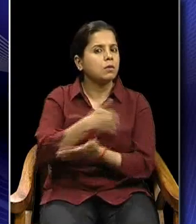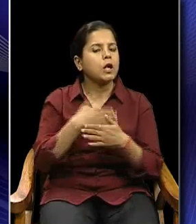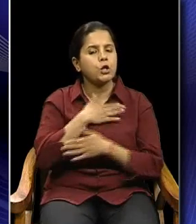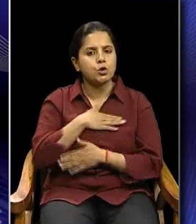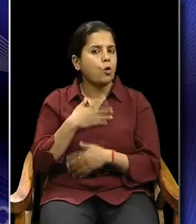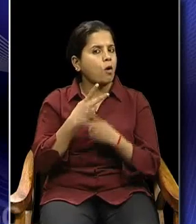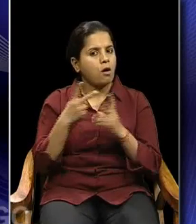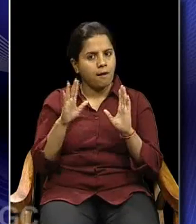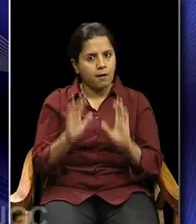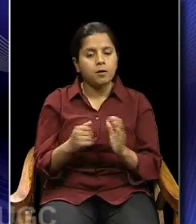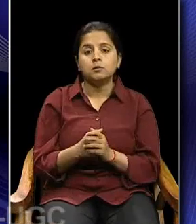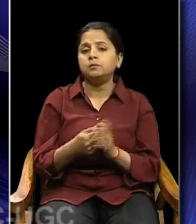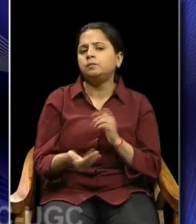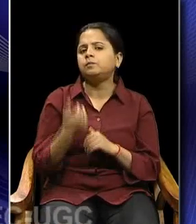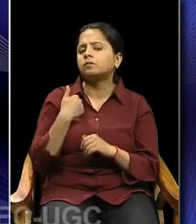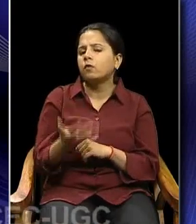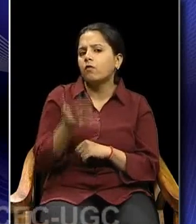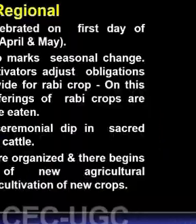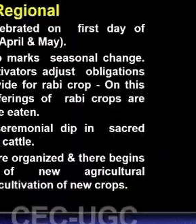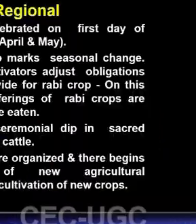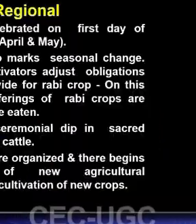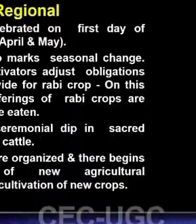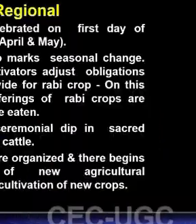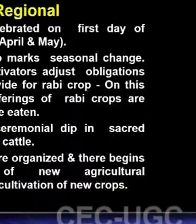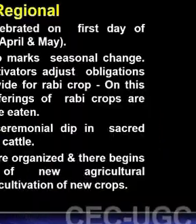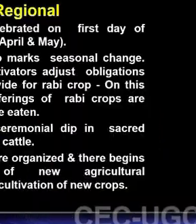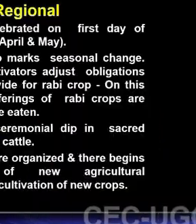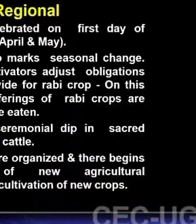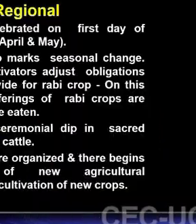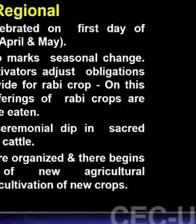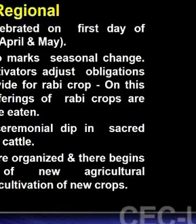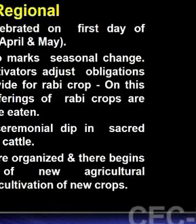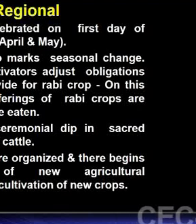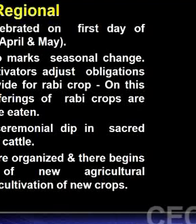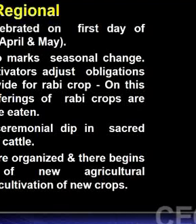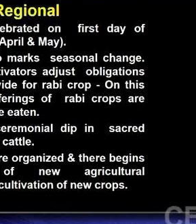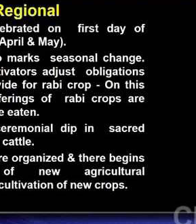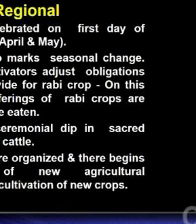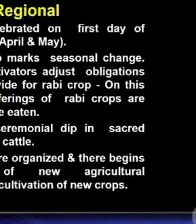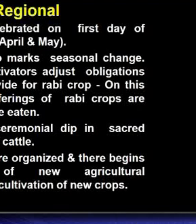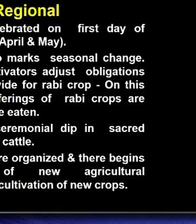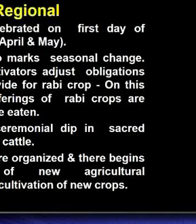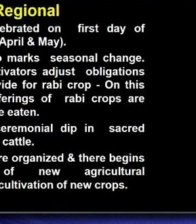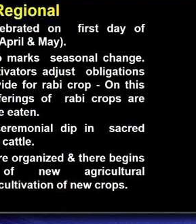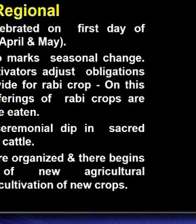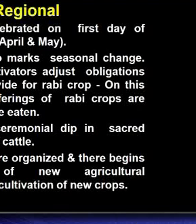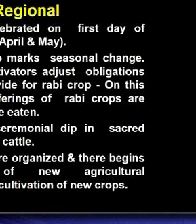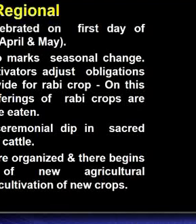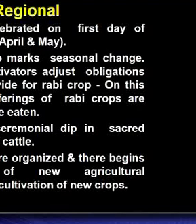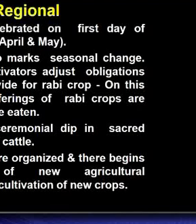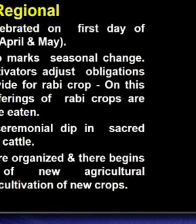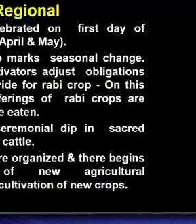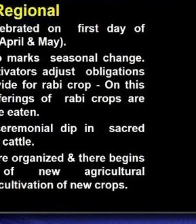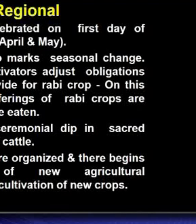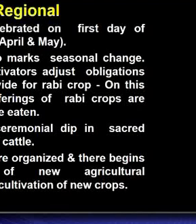well. And we find that how Baisakhi is celebrated on the first day of Baisakh month, which is the April and May. And